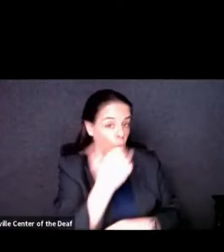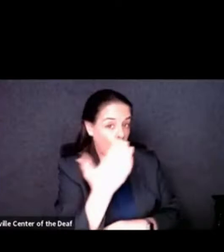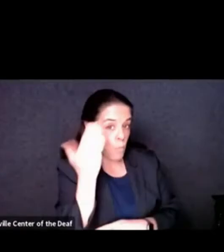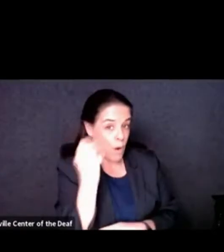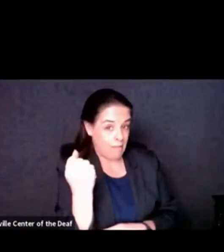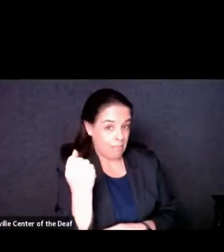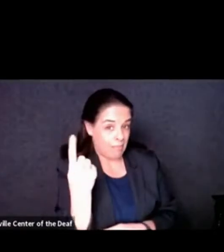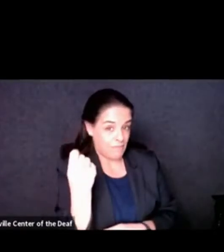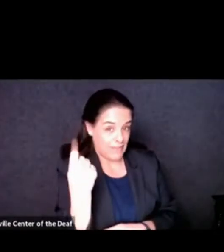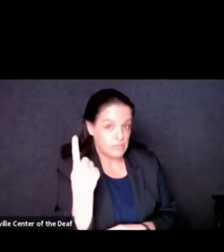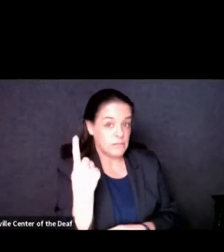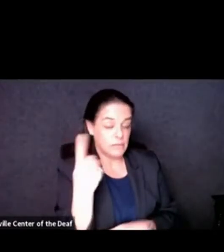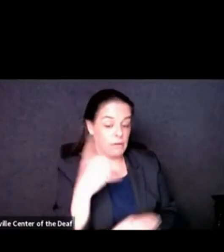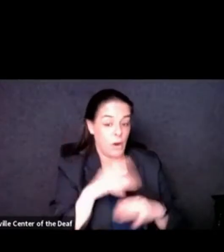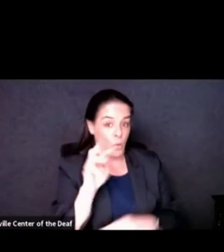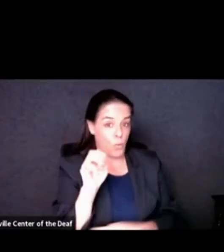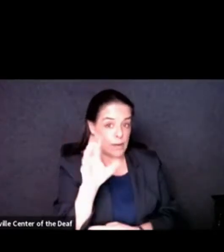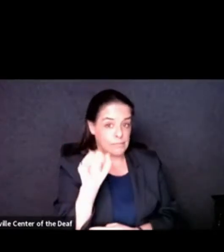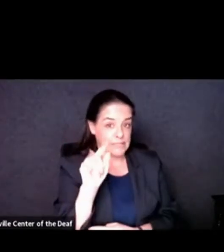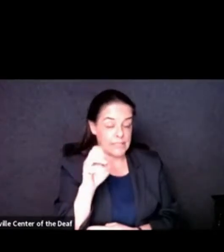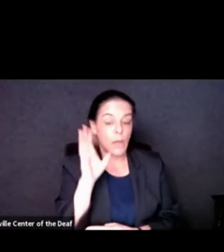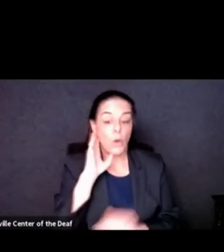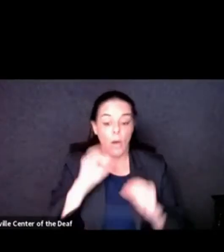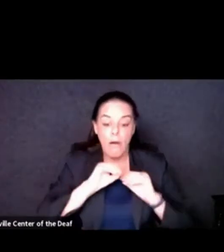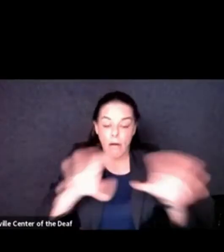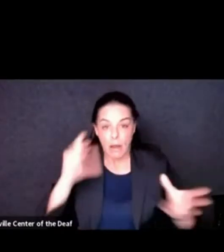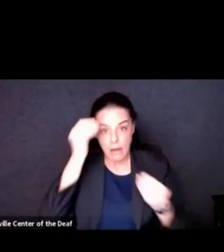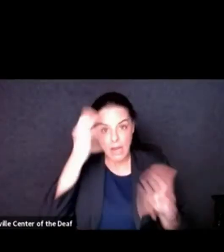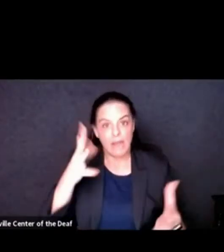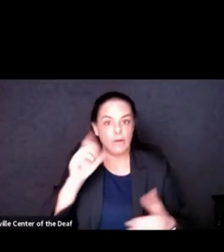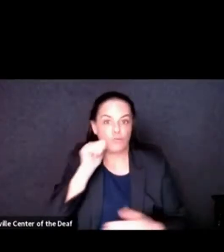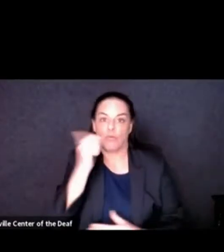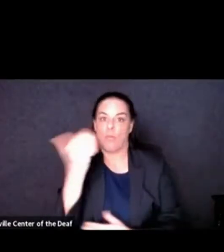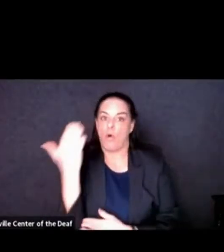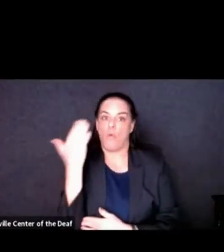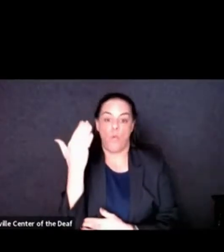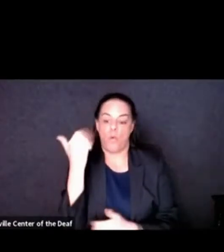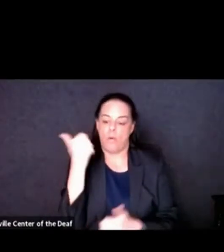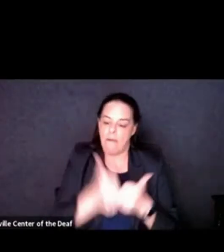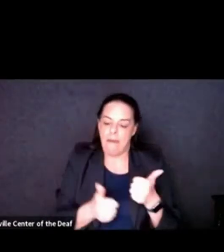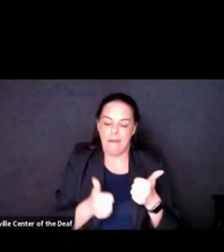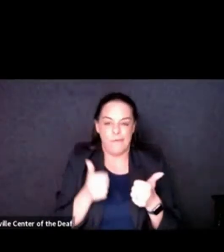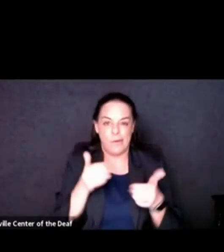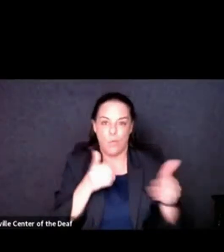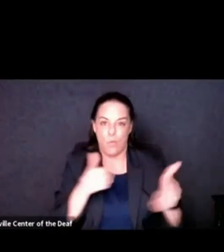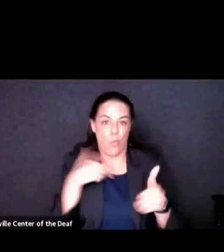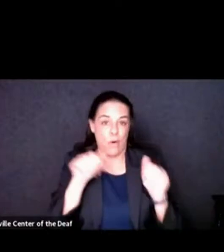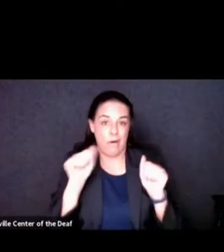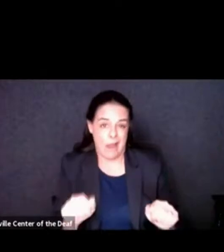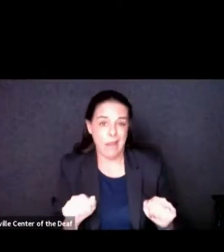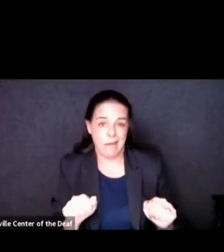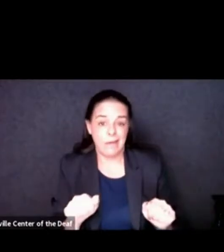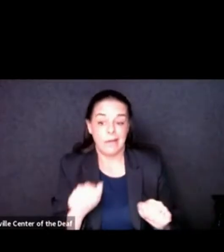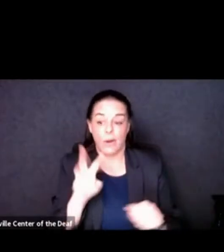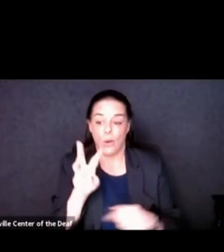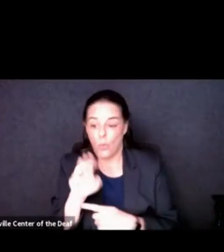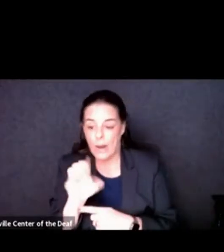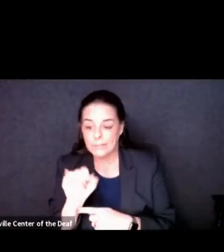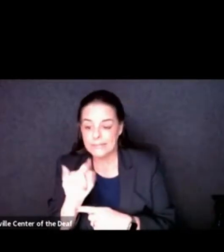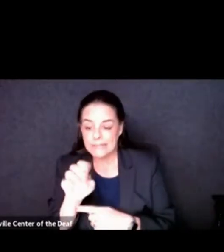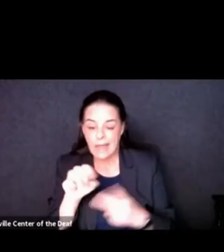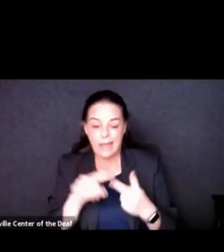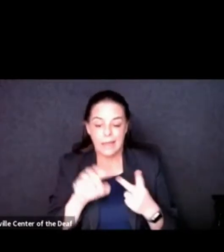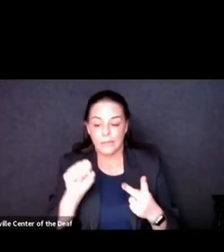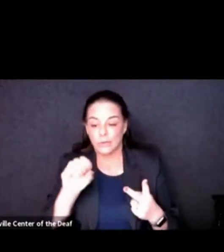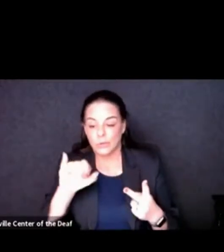a.m. We will get information out first thing tomorrow morning through every avenue we have: our website, social